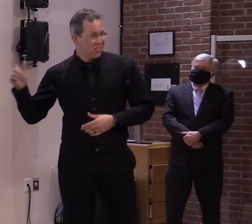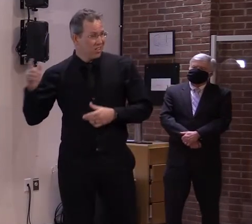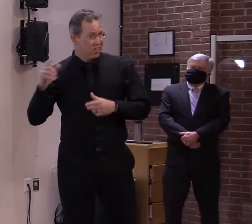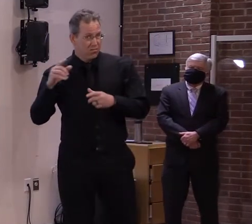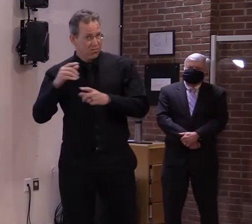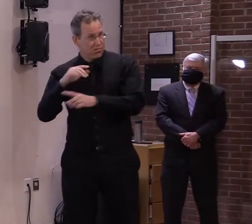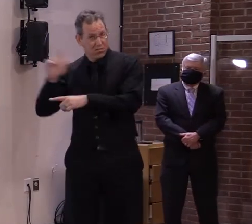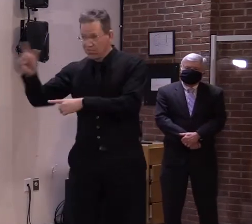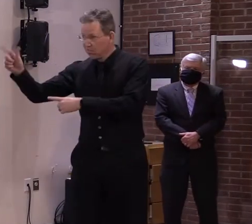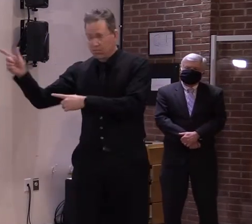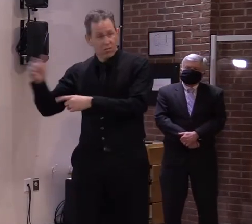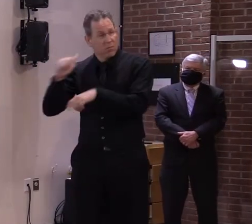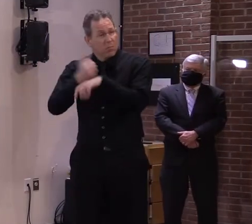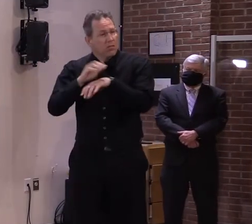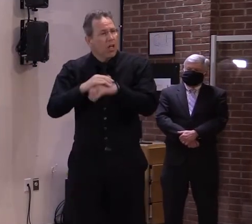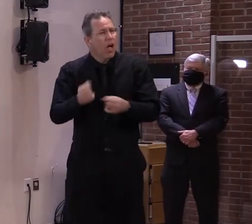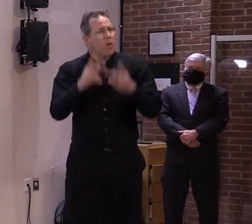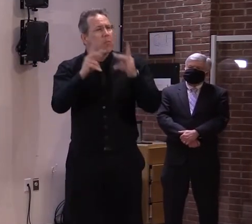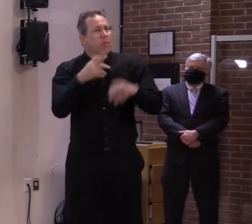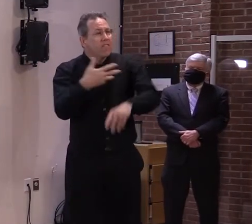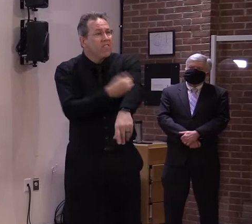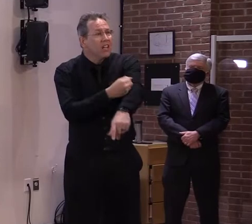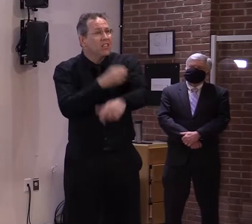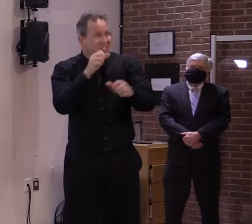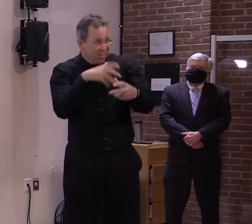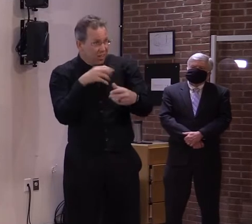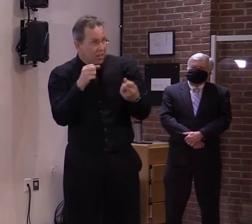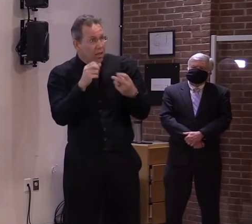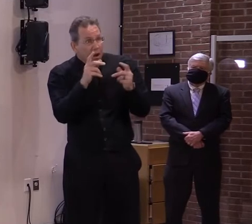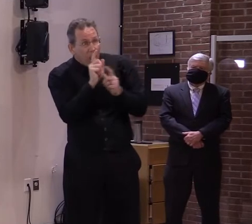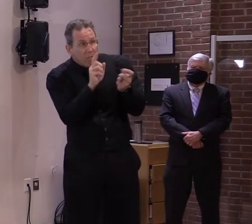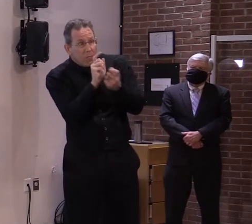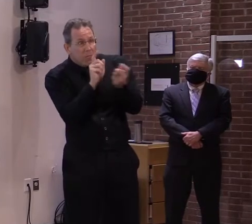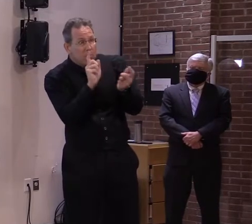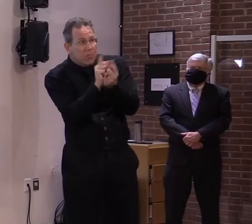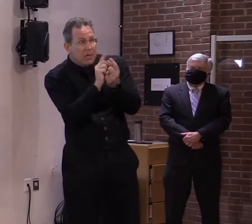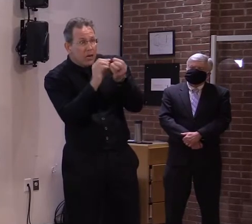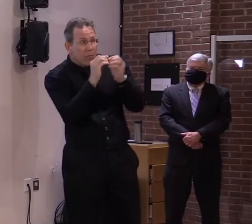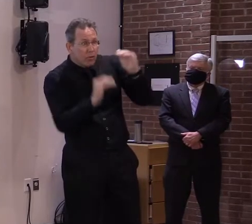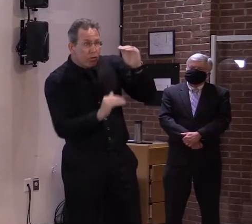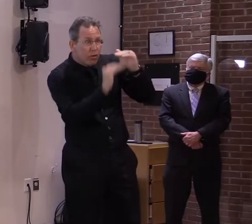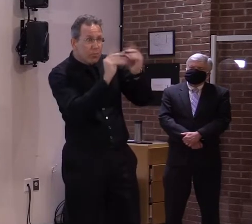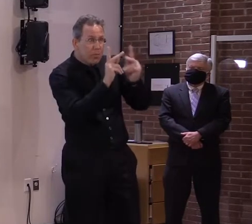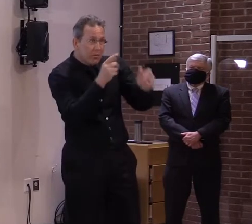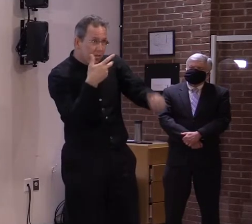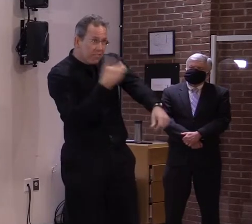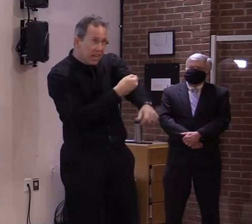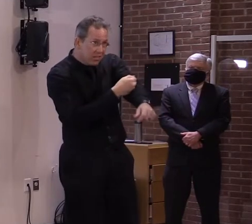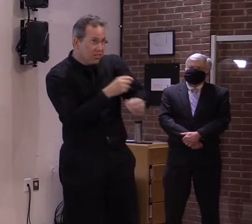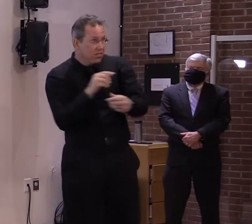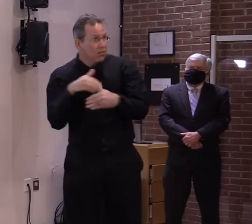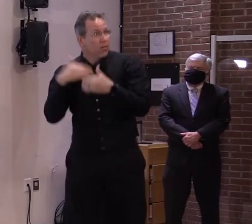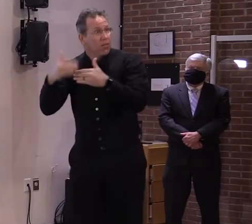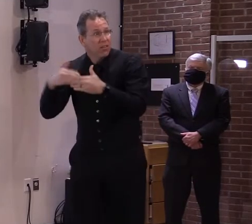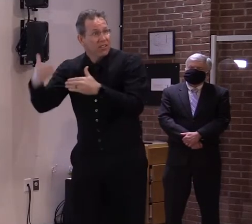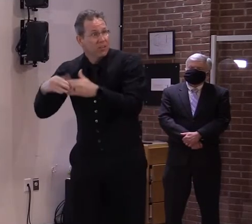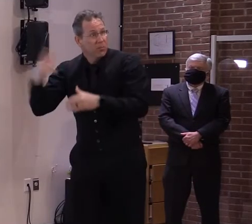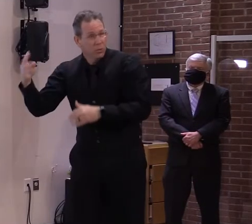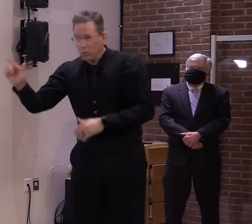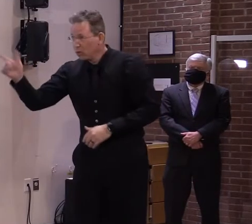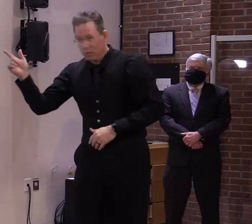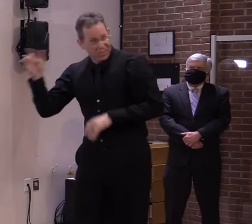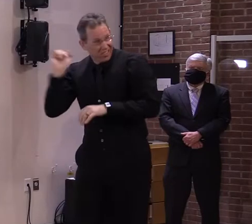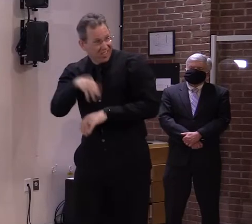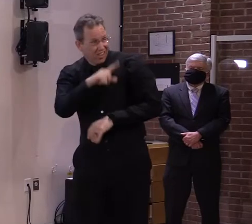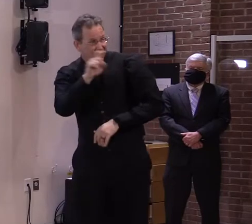out, and that's what we're hoping for. And then, so we want to make sure that we get to